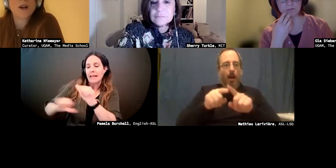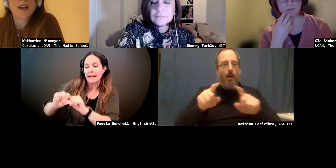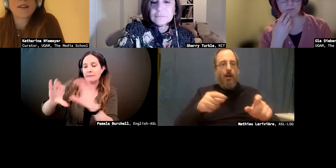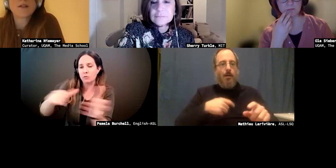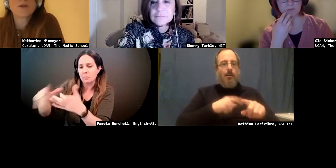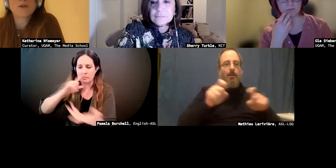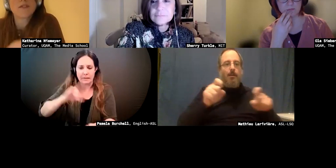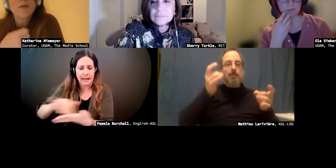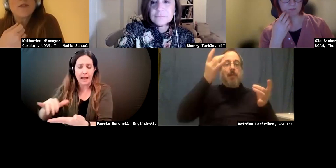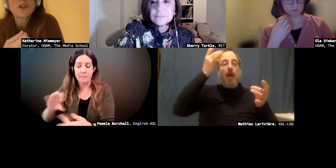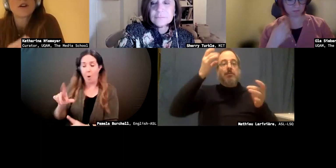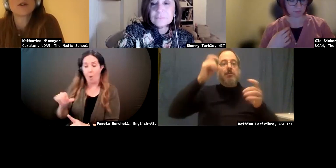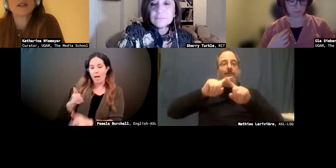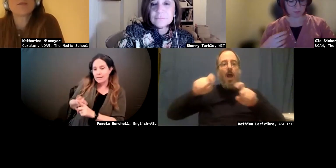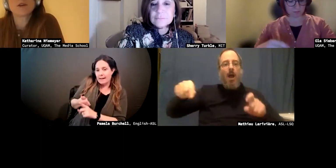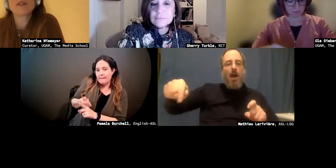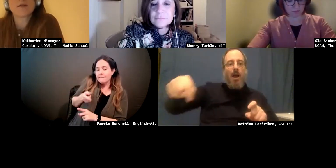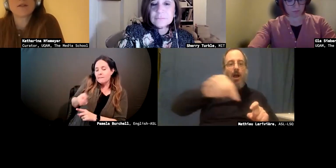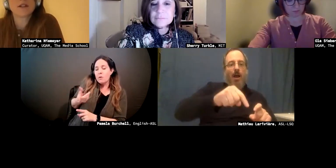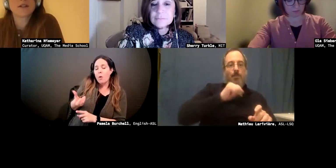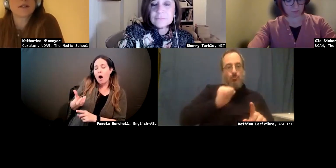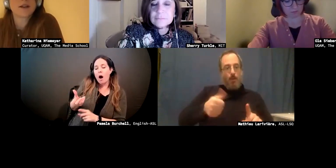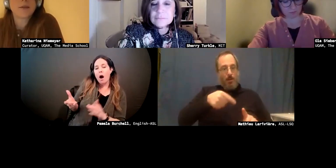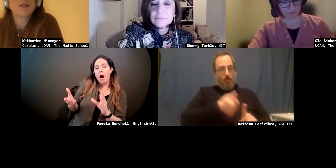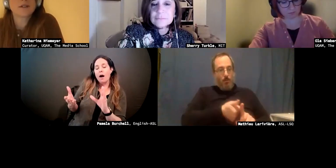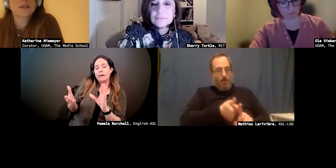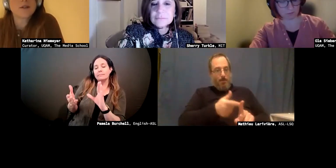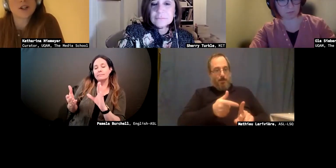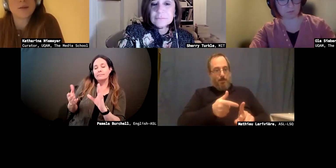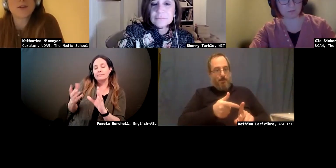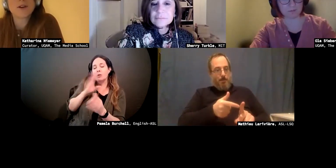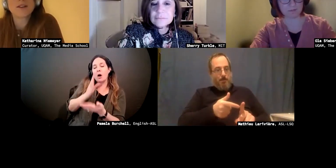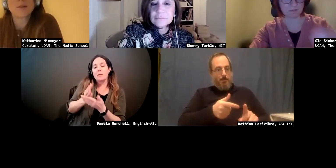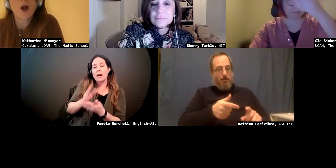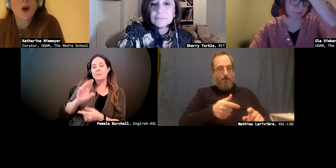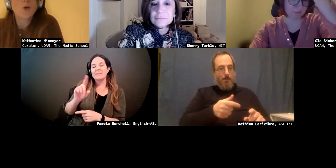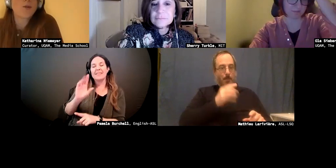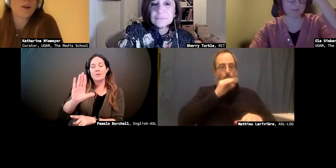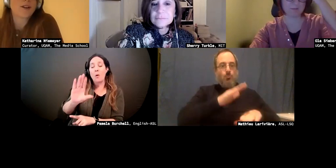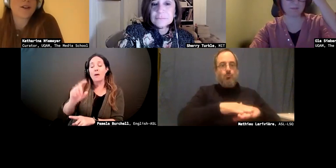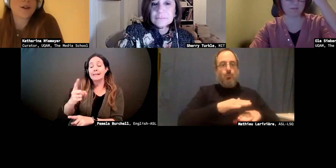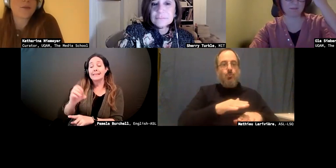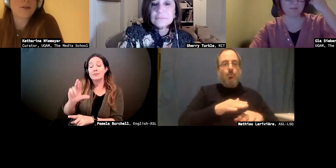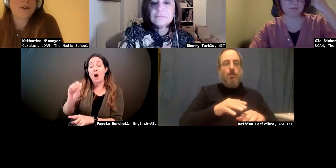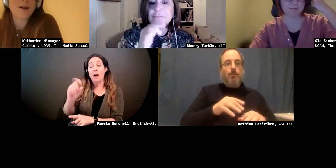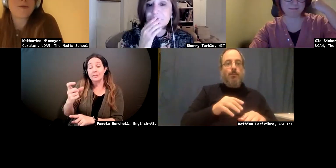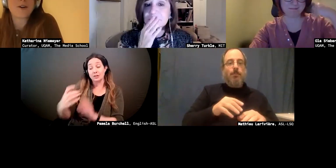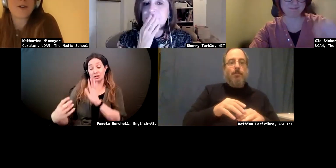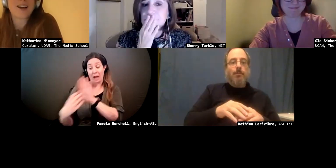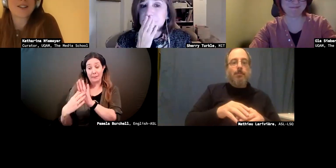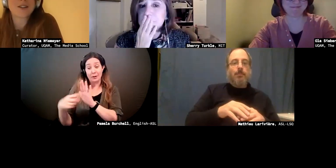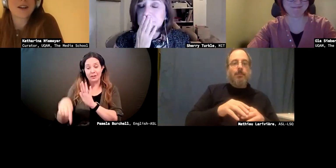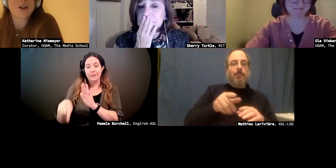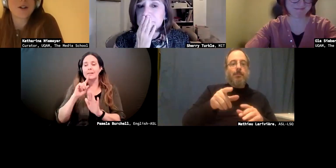question related to this very visionary statement of the 70s that came out in the Xerox chapter. And Ola will make the follow-up for